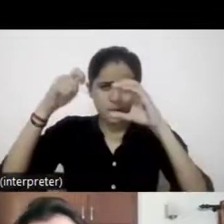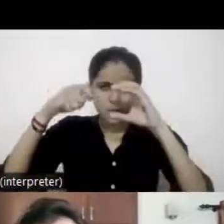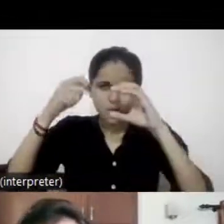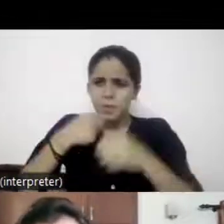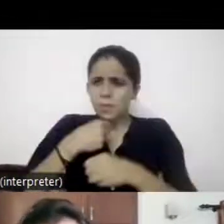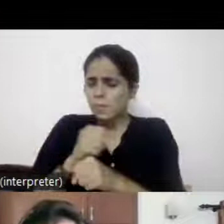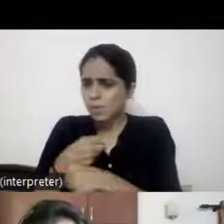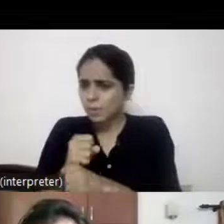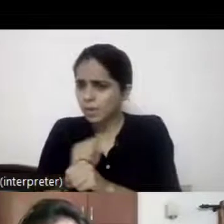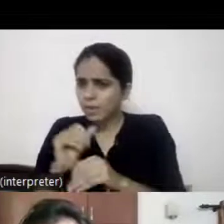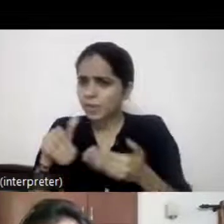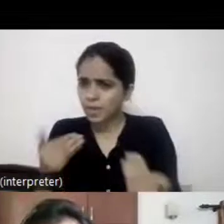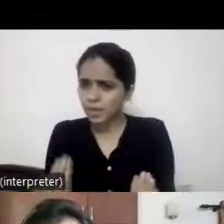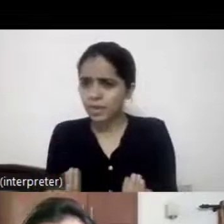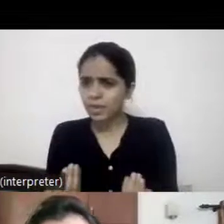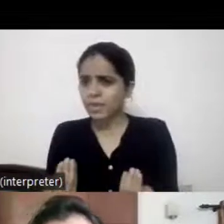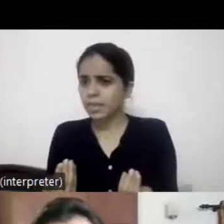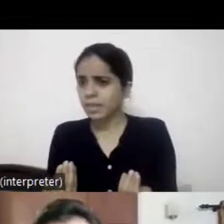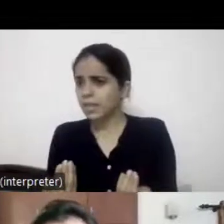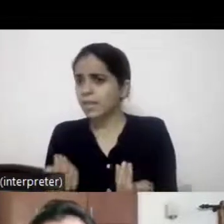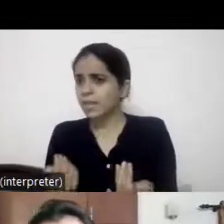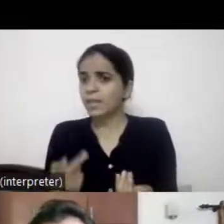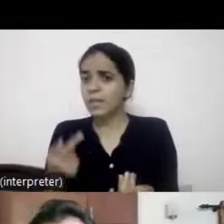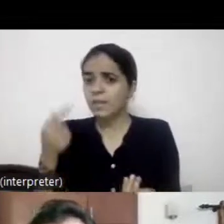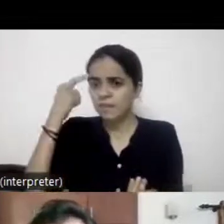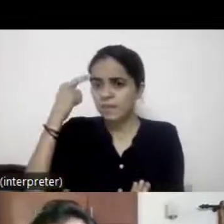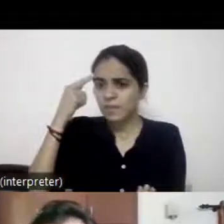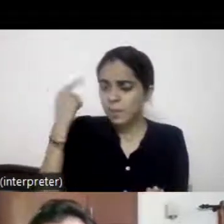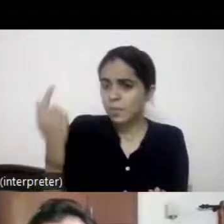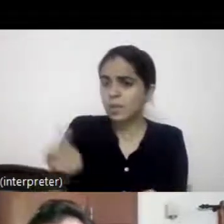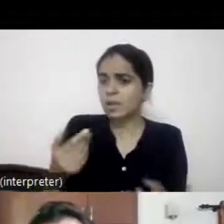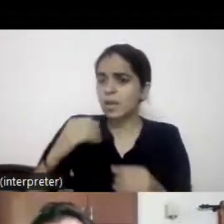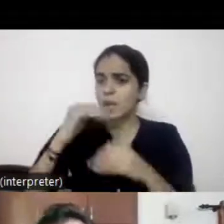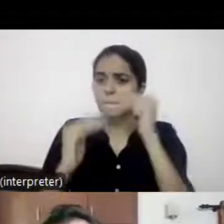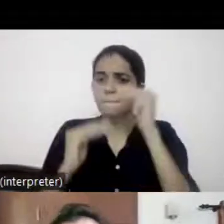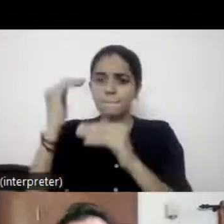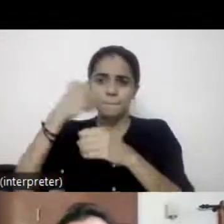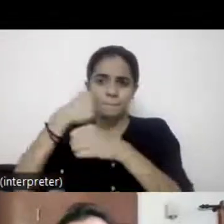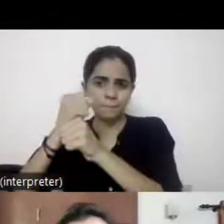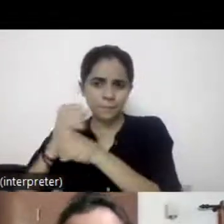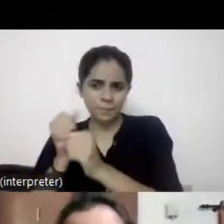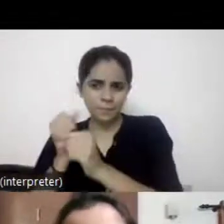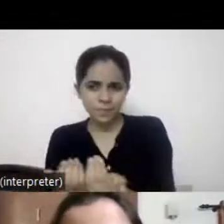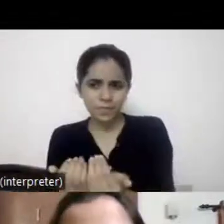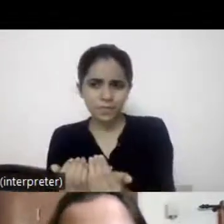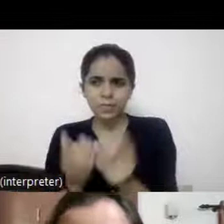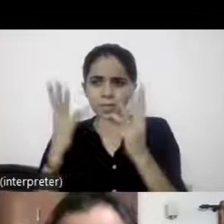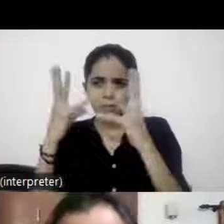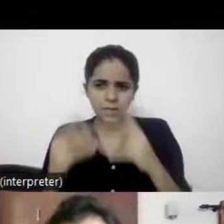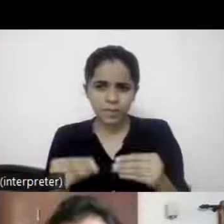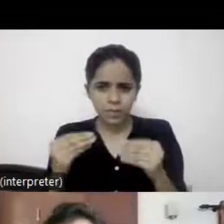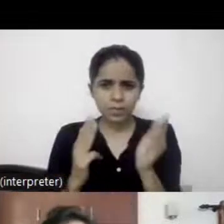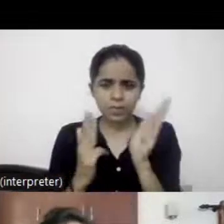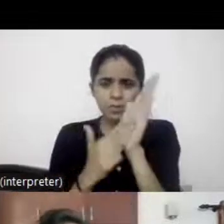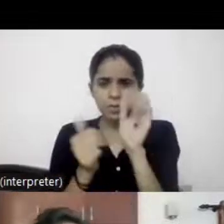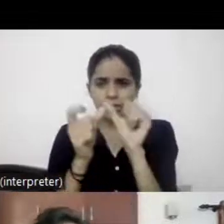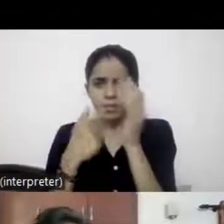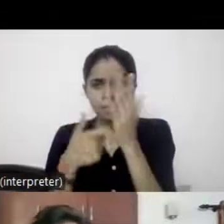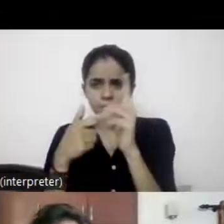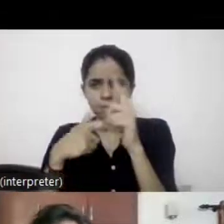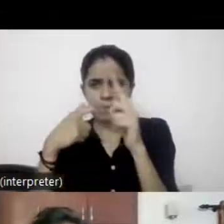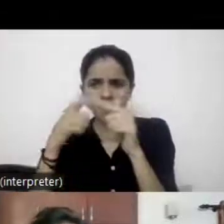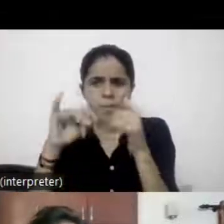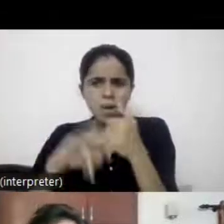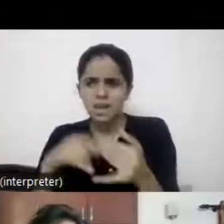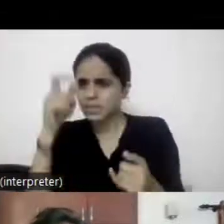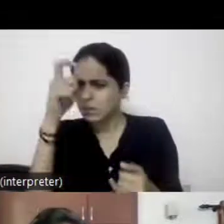films are made, we build them on something like Marx also talk about base and superstructure. So what